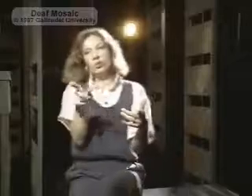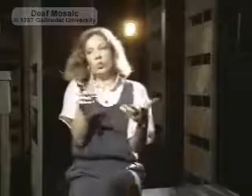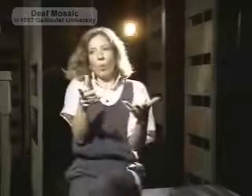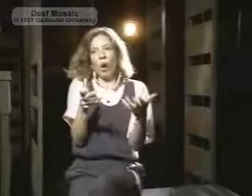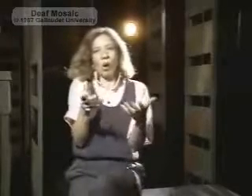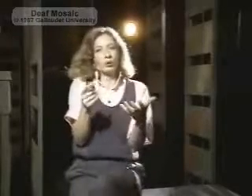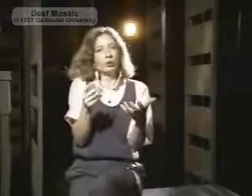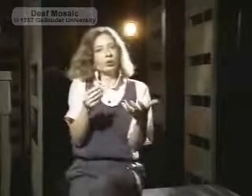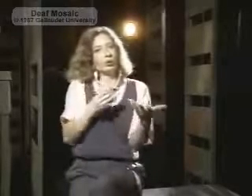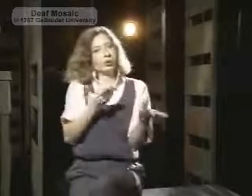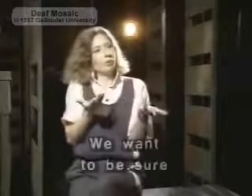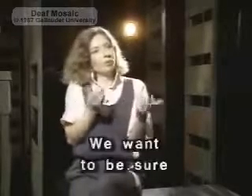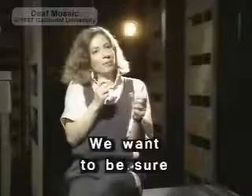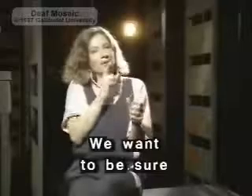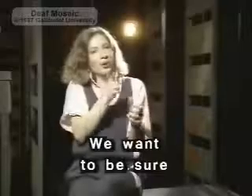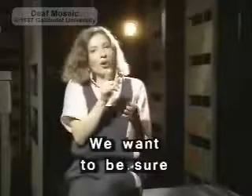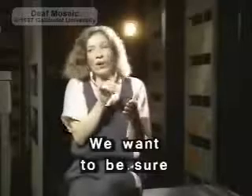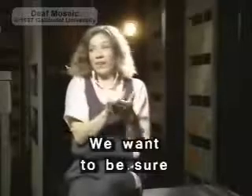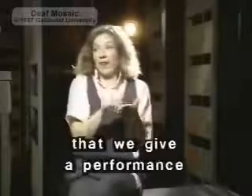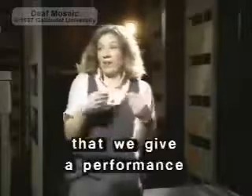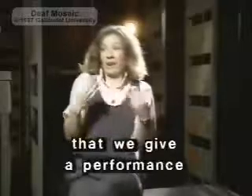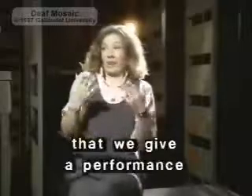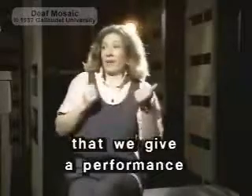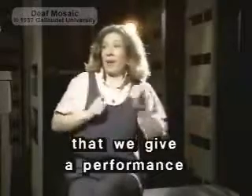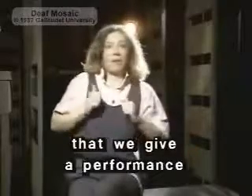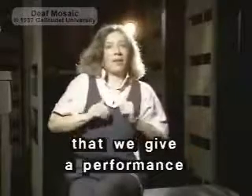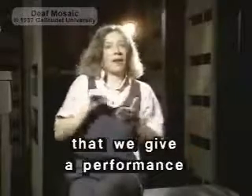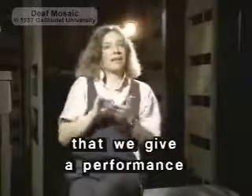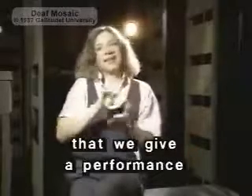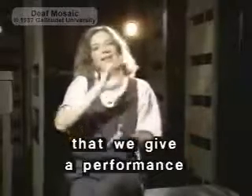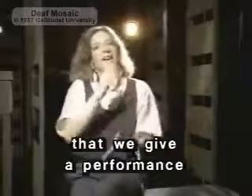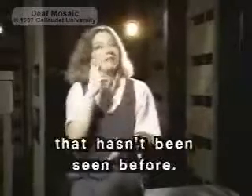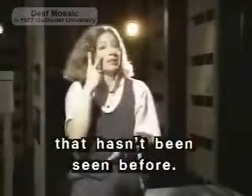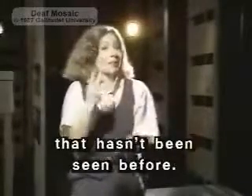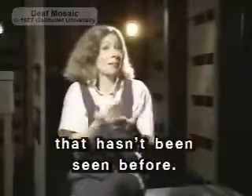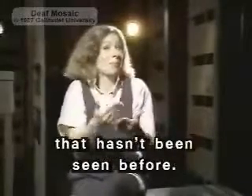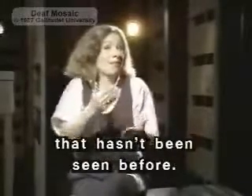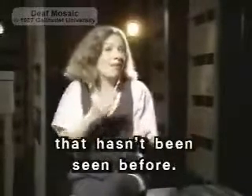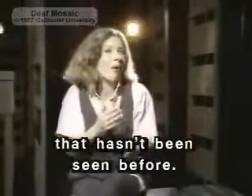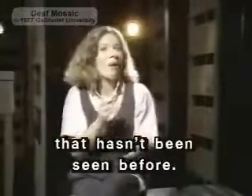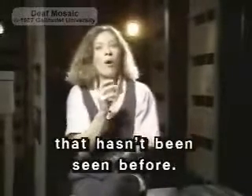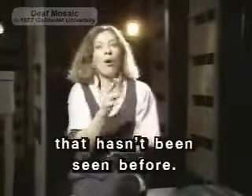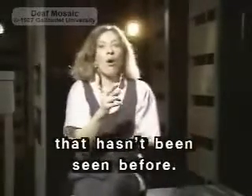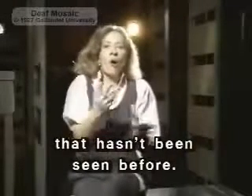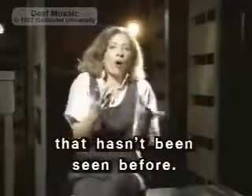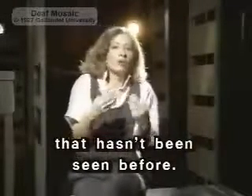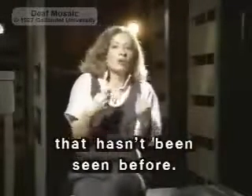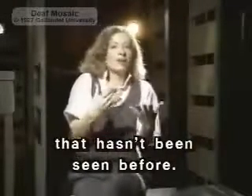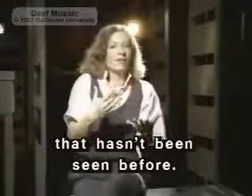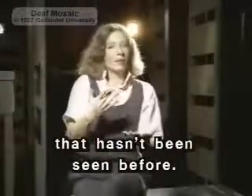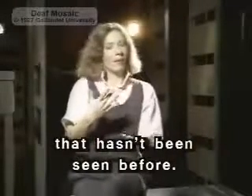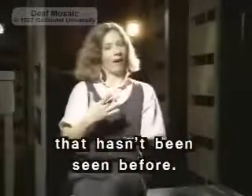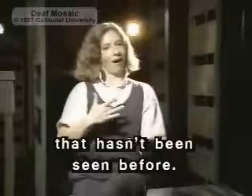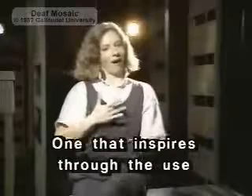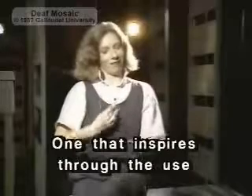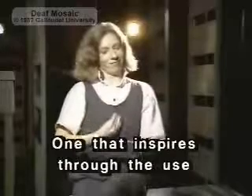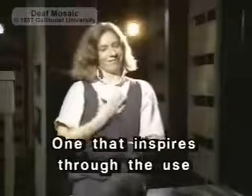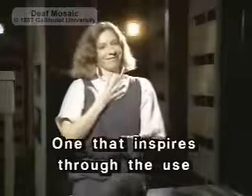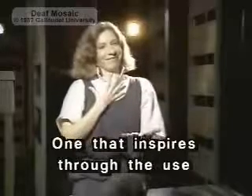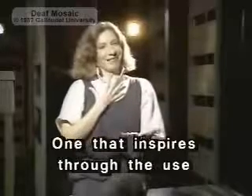We want to be sure that we give a performance that hasn't been seen before, one that inspires through